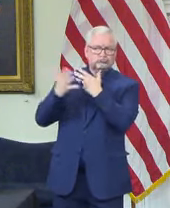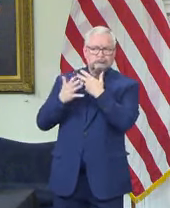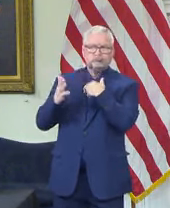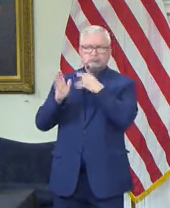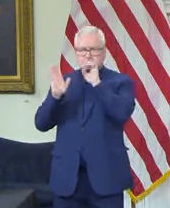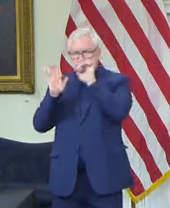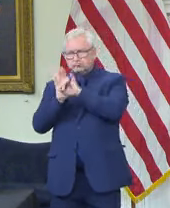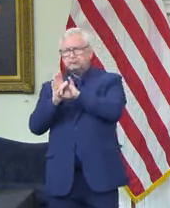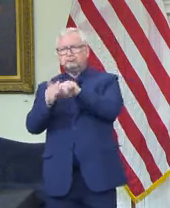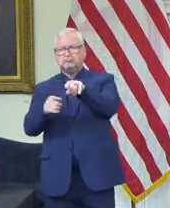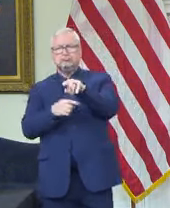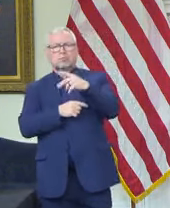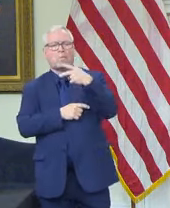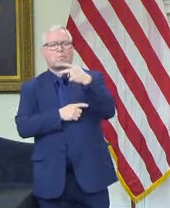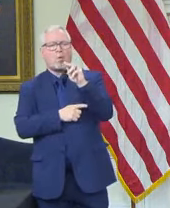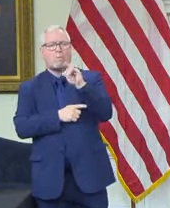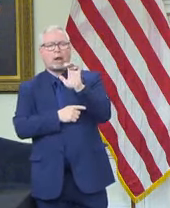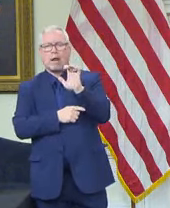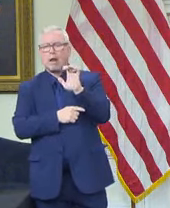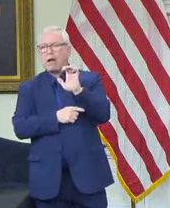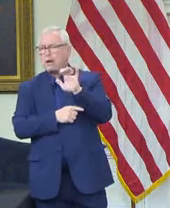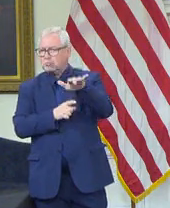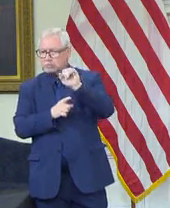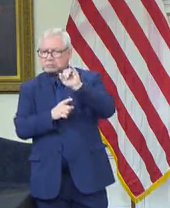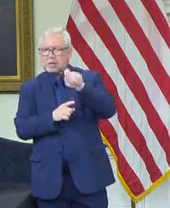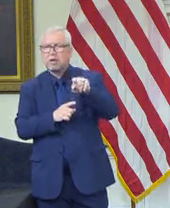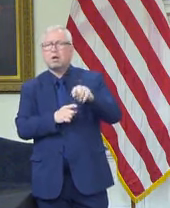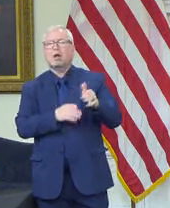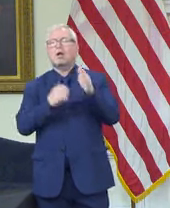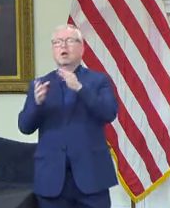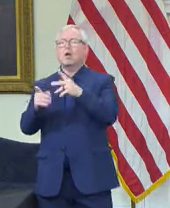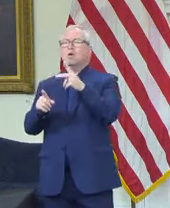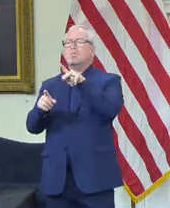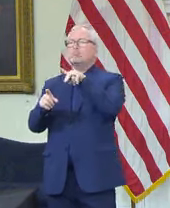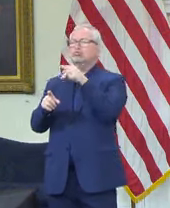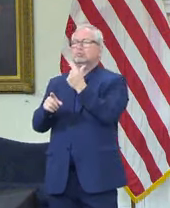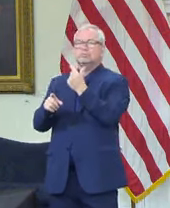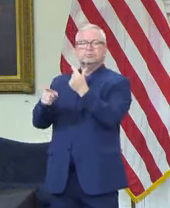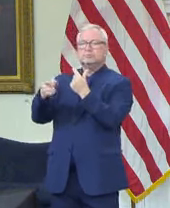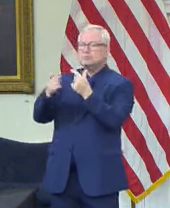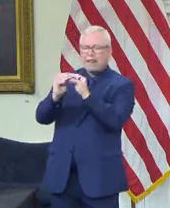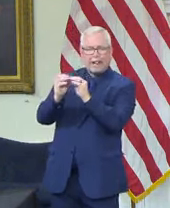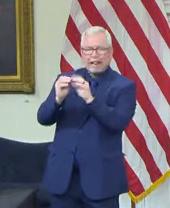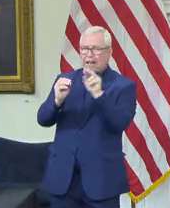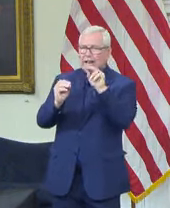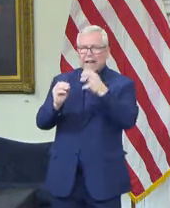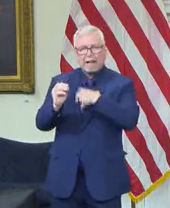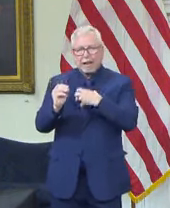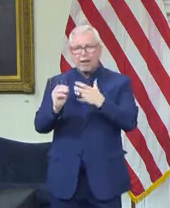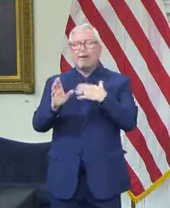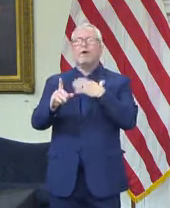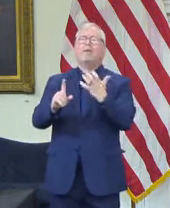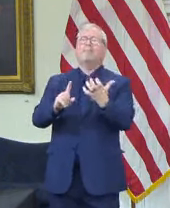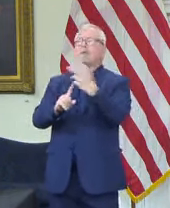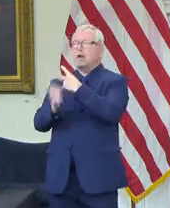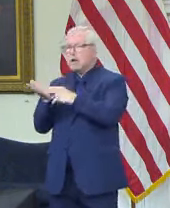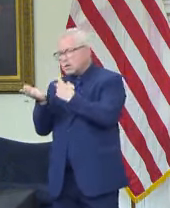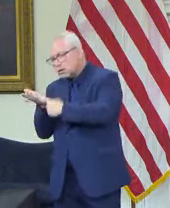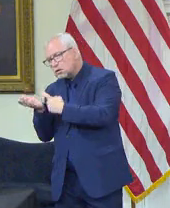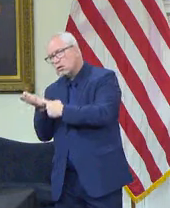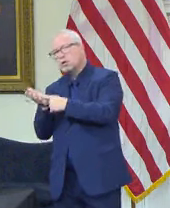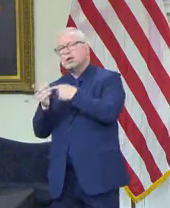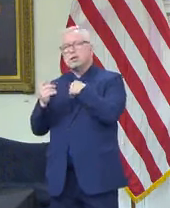National Harbor, which Prince George's County then opposed and was back to the drawing board. We've been working in conjunction with Prince George's